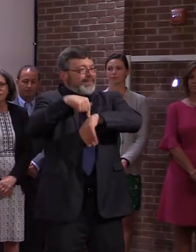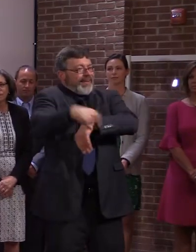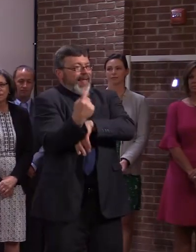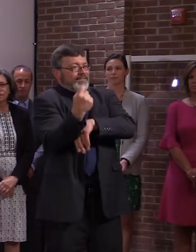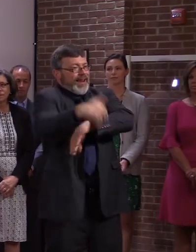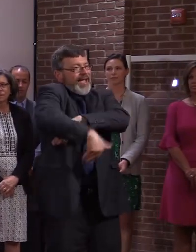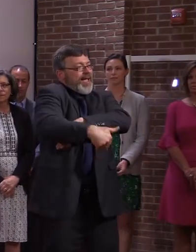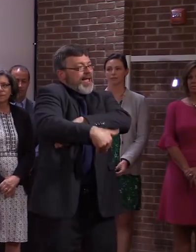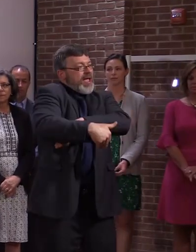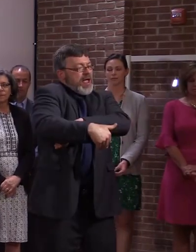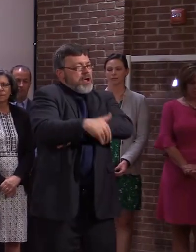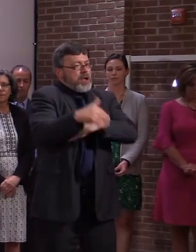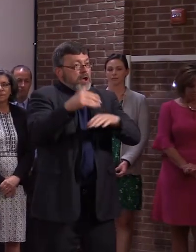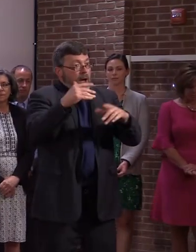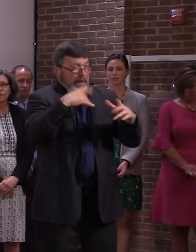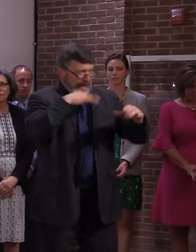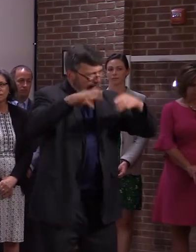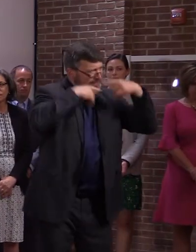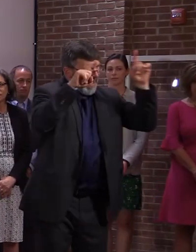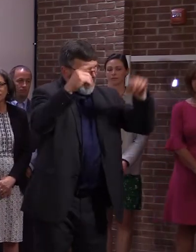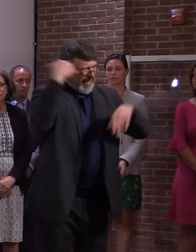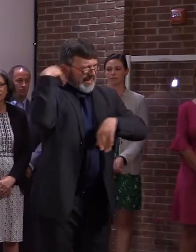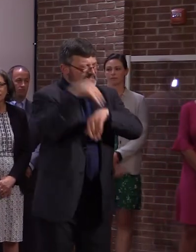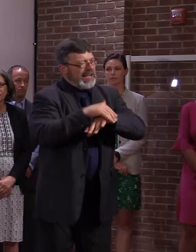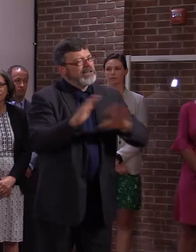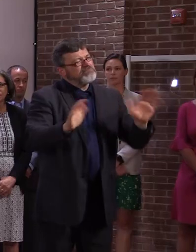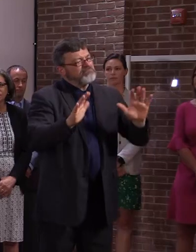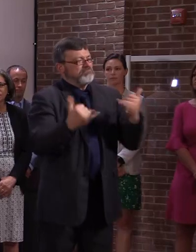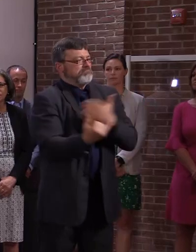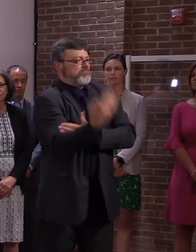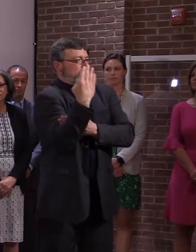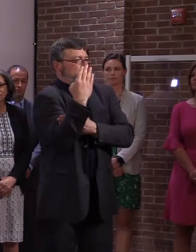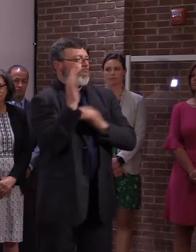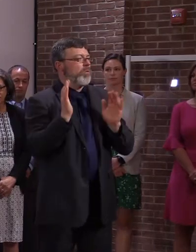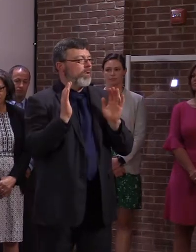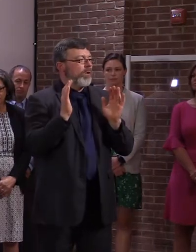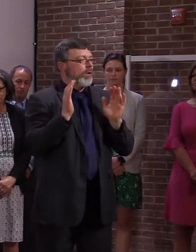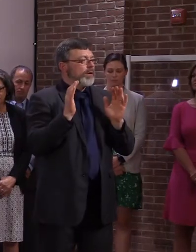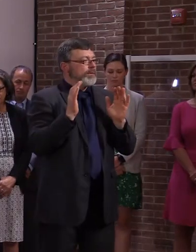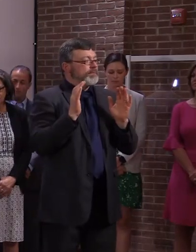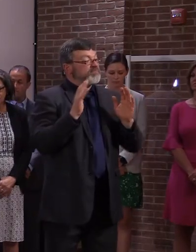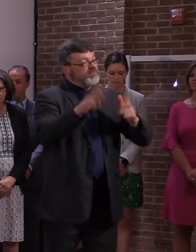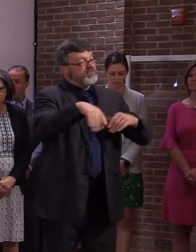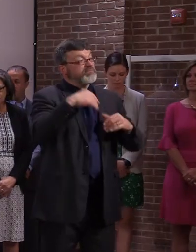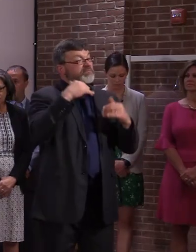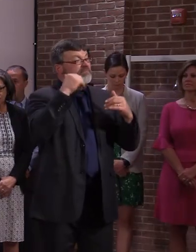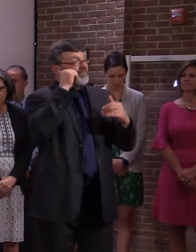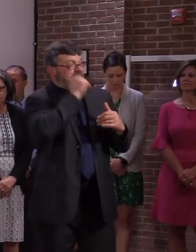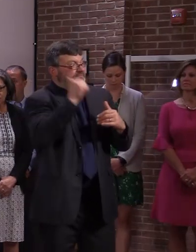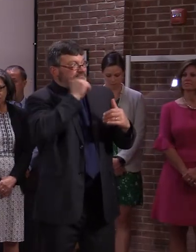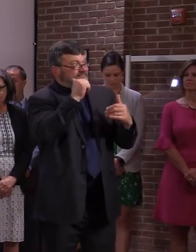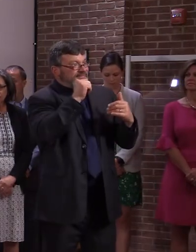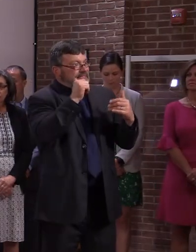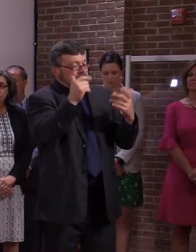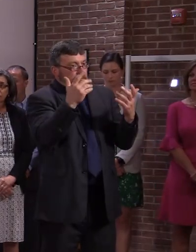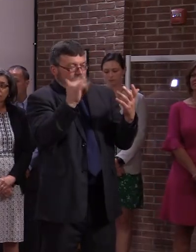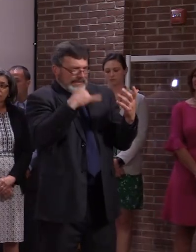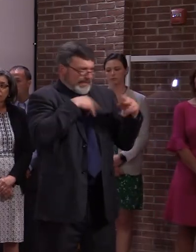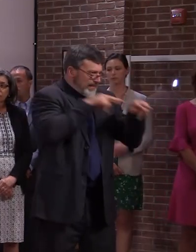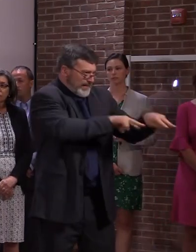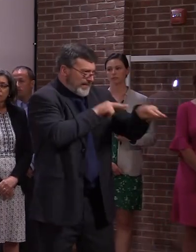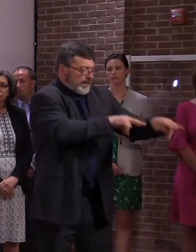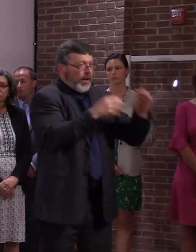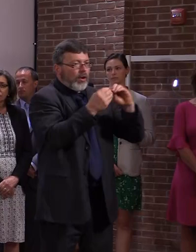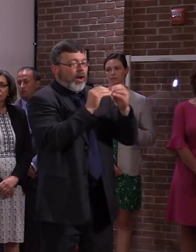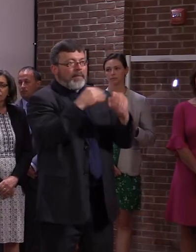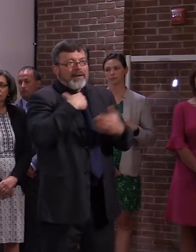But here's a couple of things. We went in every day. We didn't know when it was going to happen. It wasn't a question